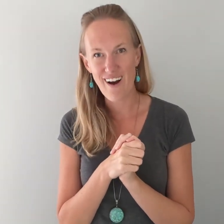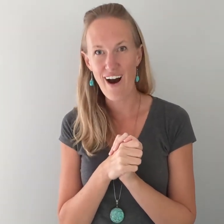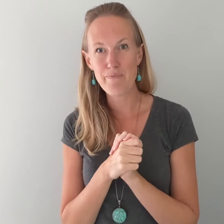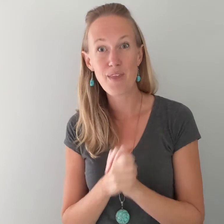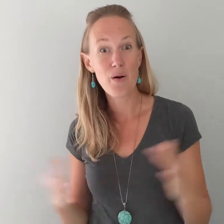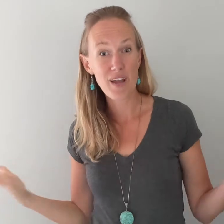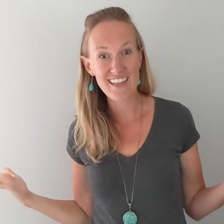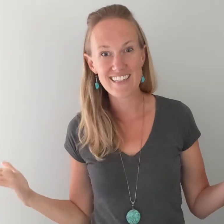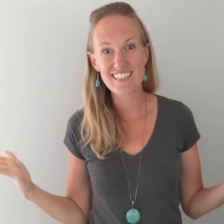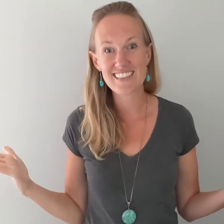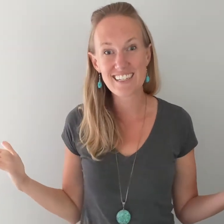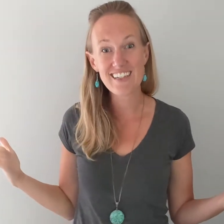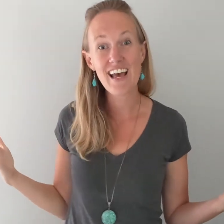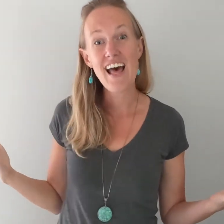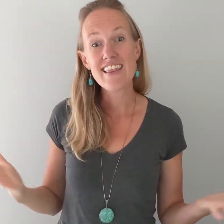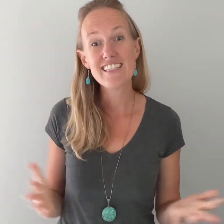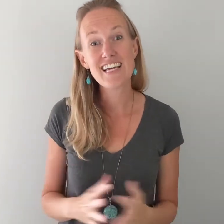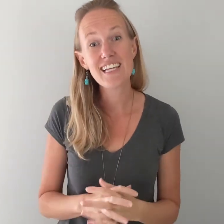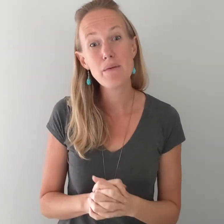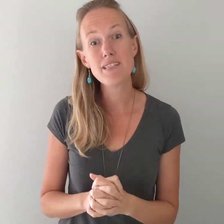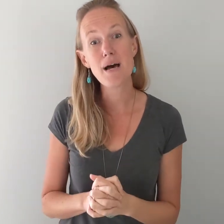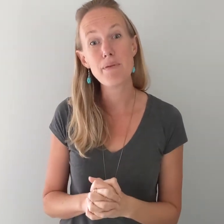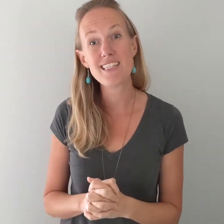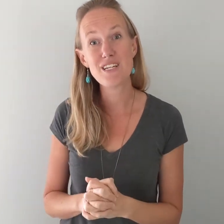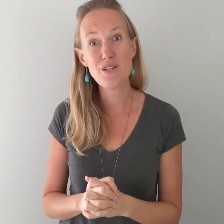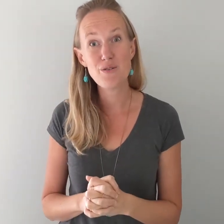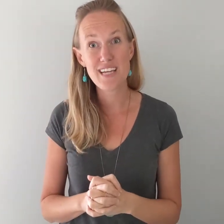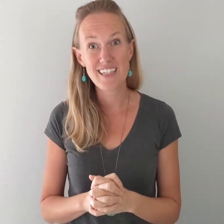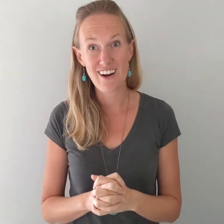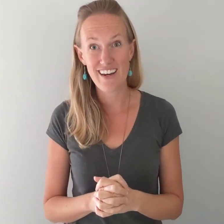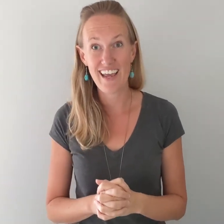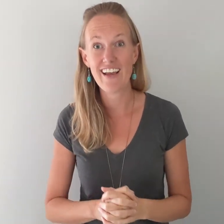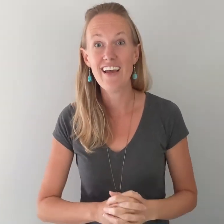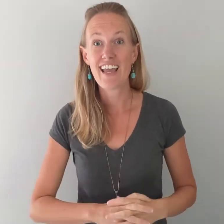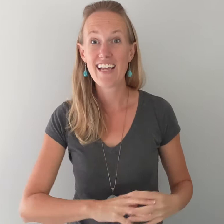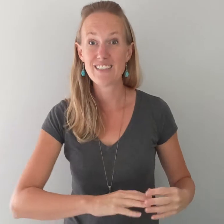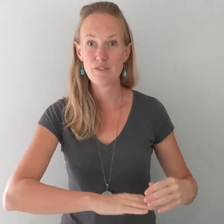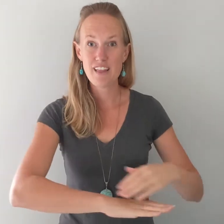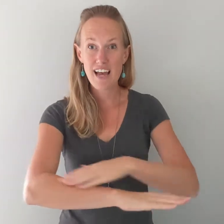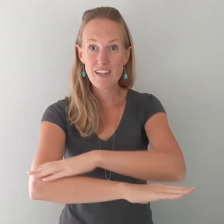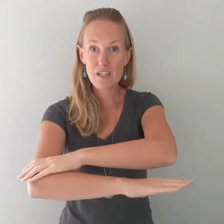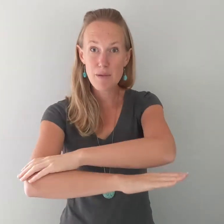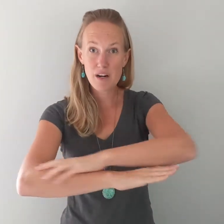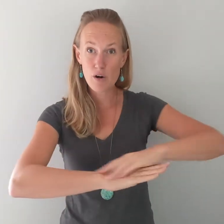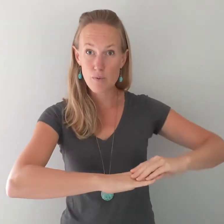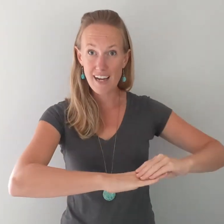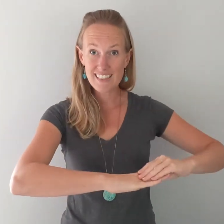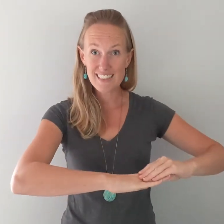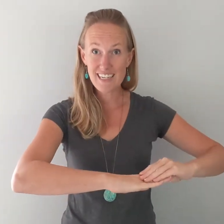signlanguageworship.com. Okay, let's get started. The sun comes up, it's a new day dawning. Okay, so for that, you're gonna make a horizon